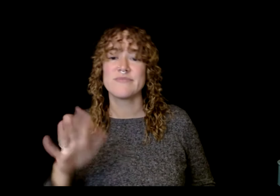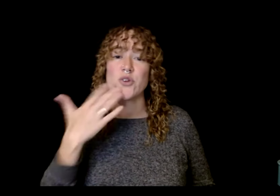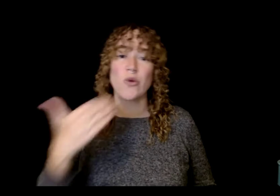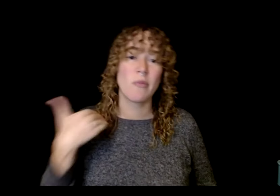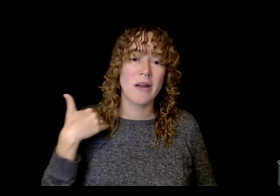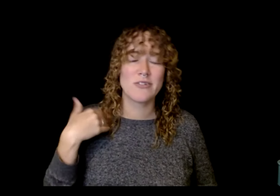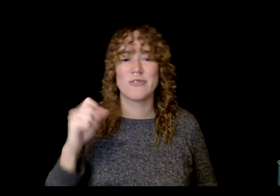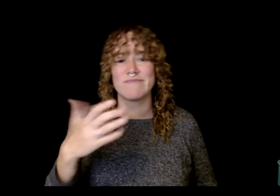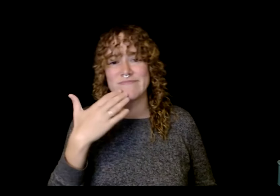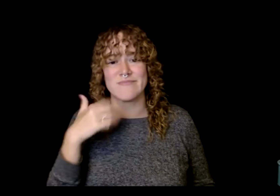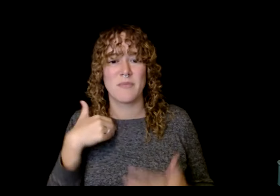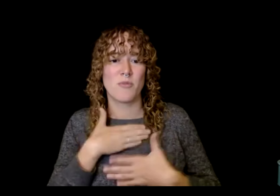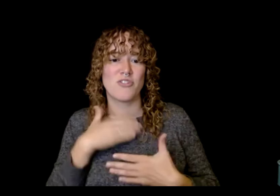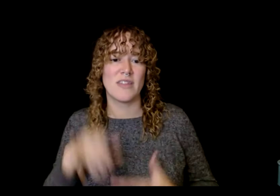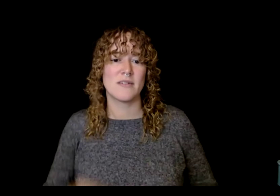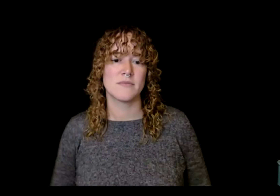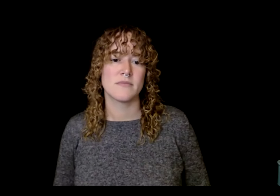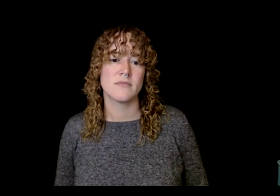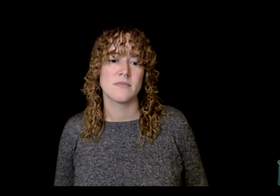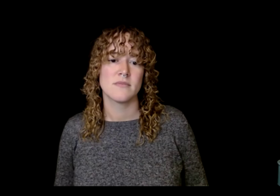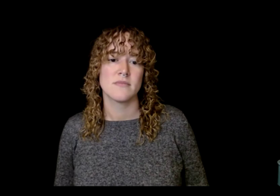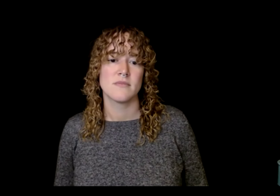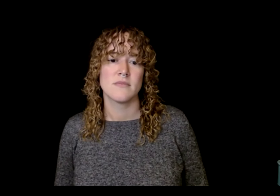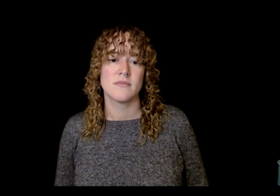that. Yeah, thank you.